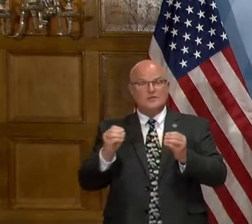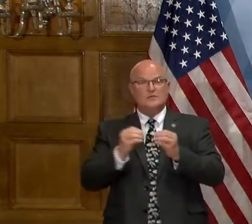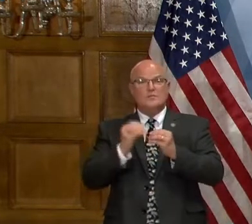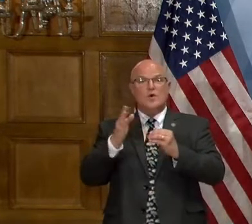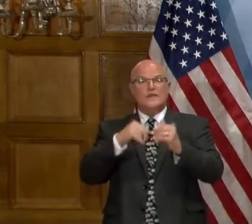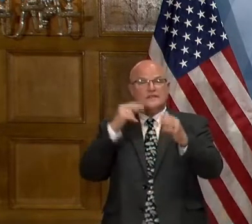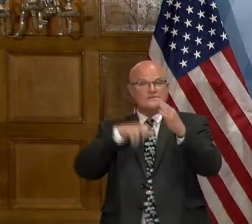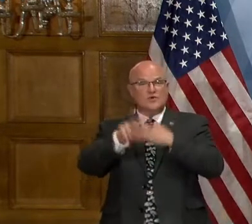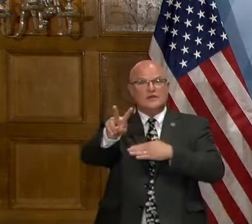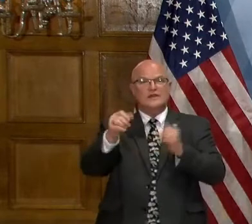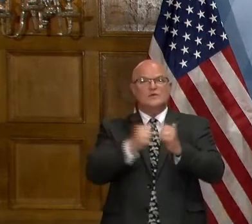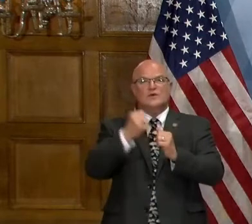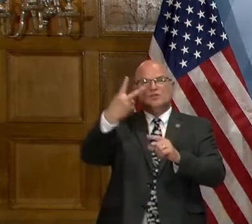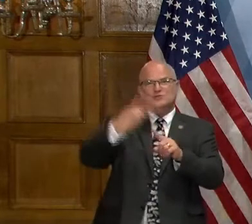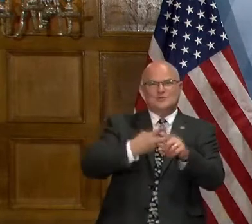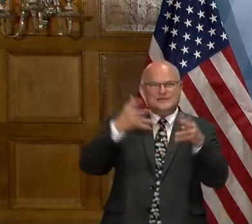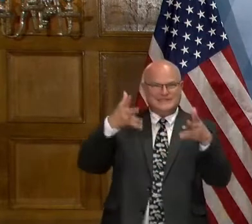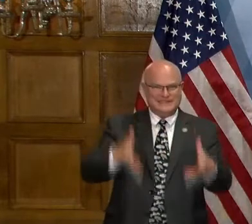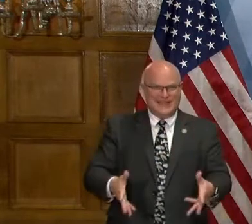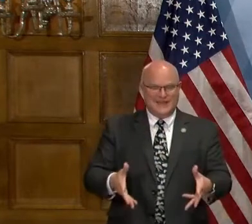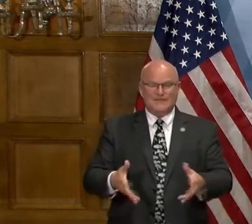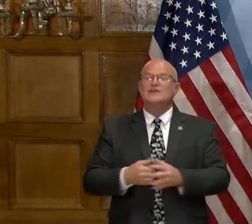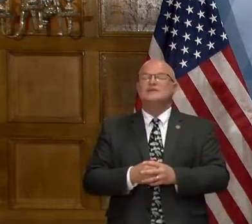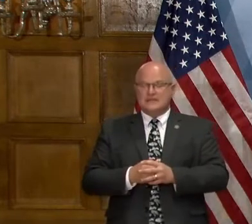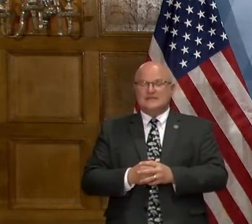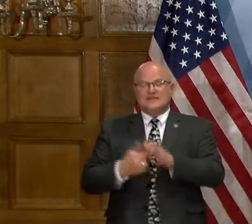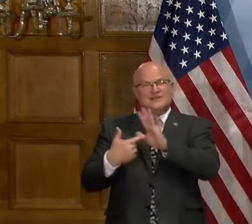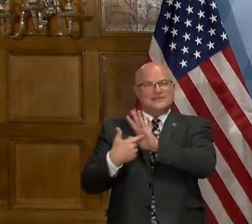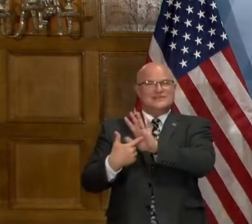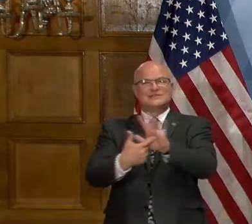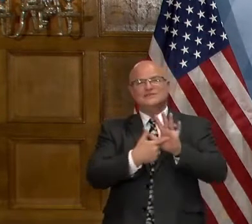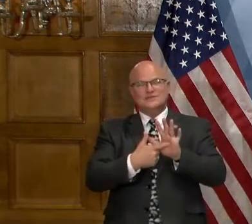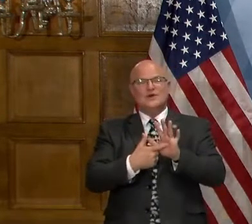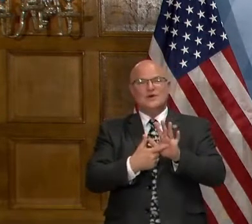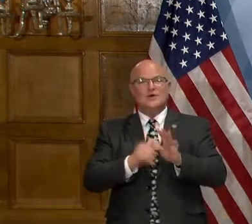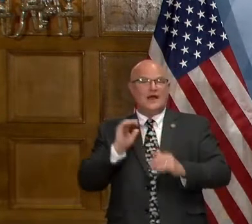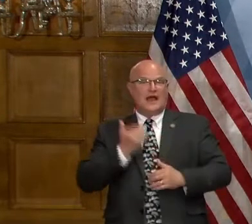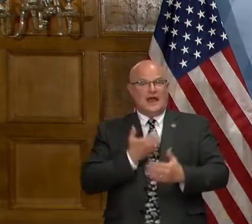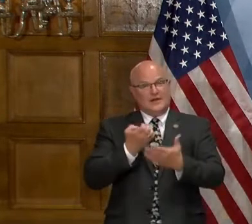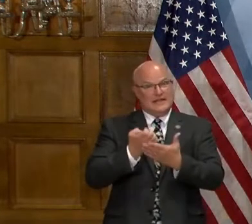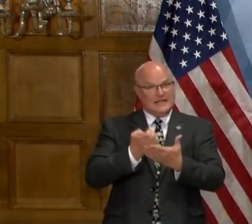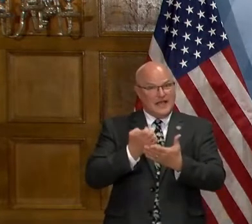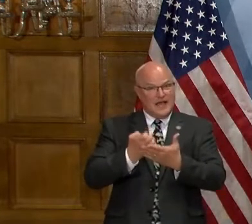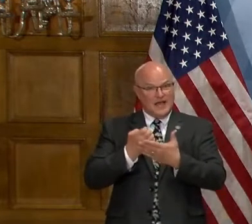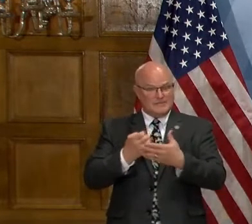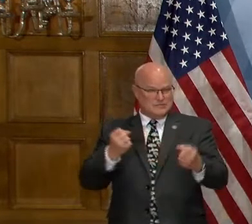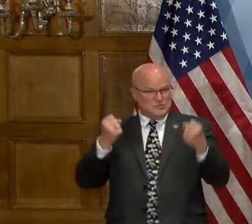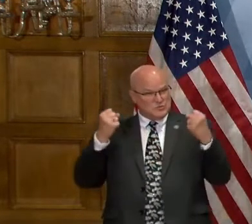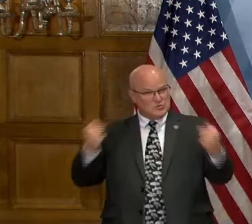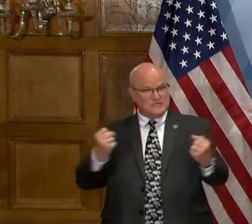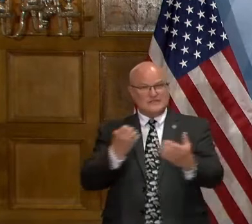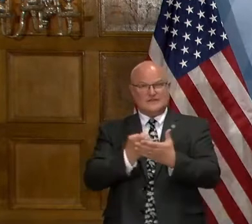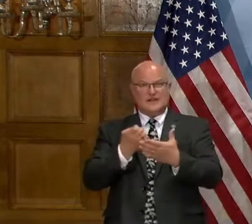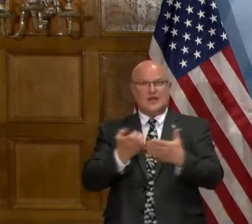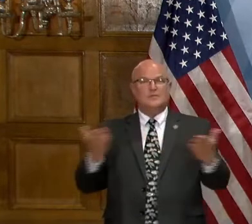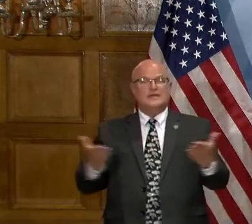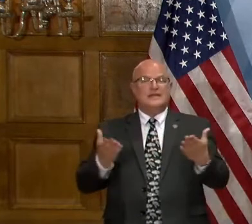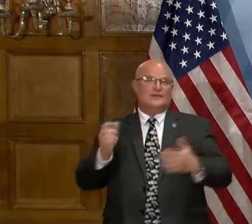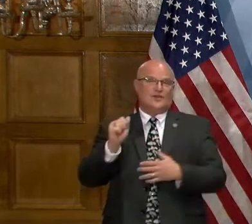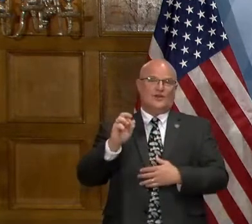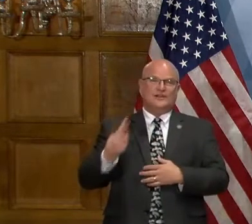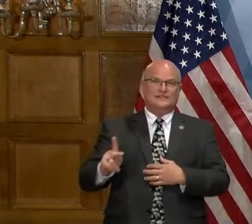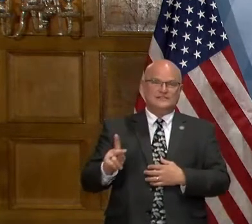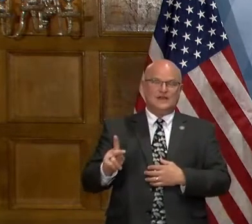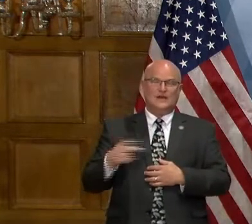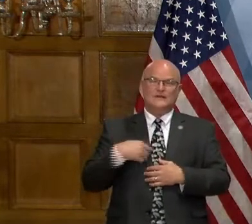forecast with only 2 months left. And it's just a reflection of the return of our economy, the strength of our economy here in Arkansas,